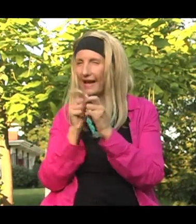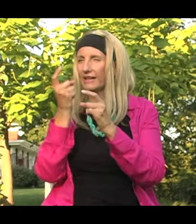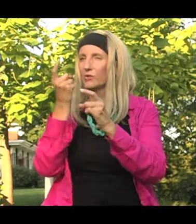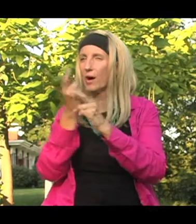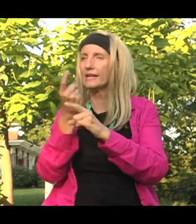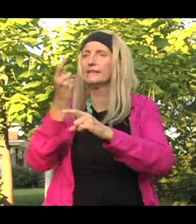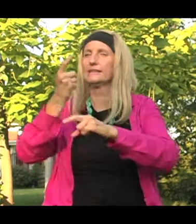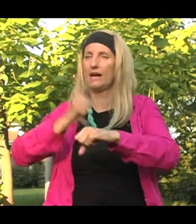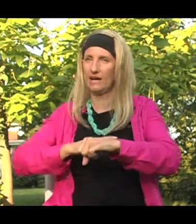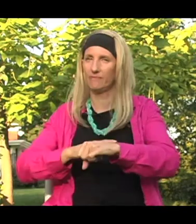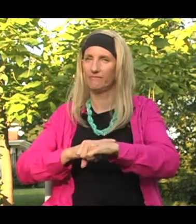exact right time.